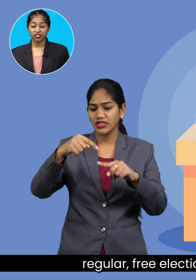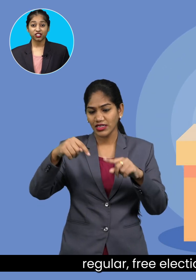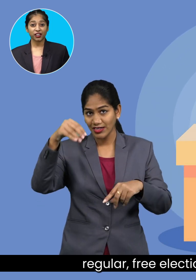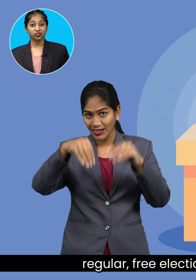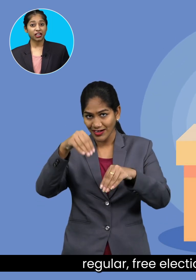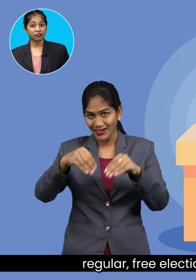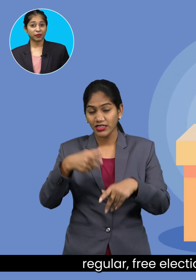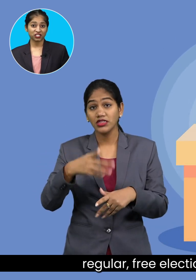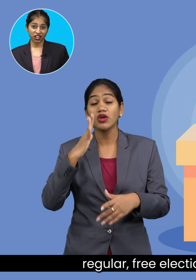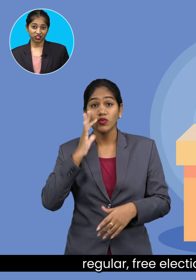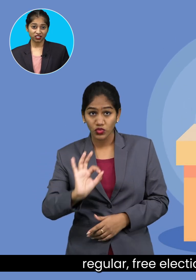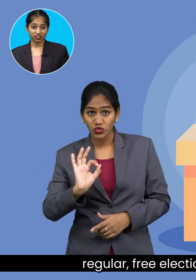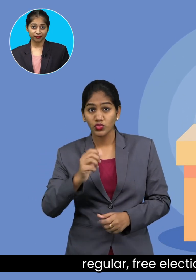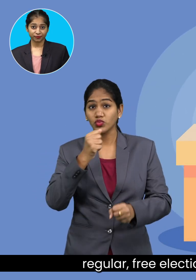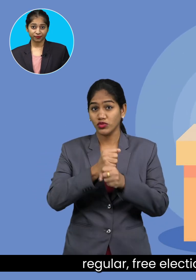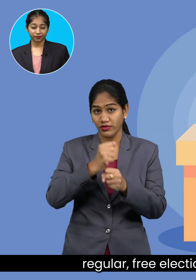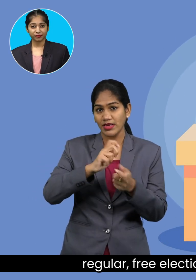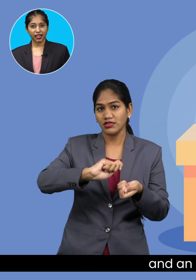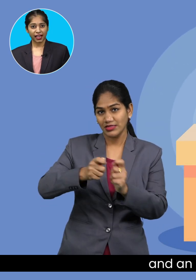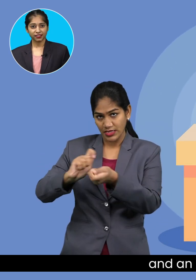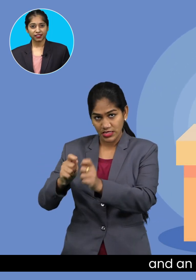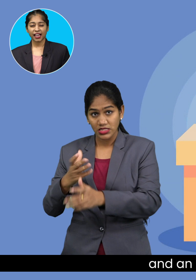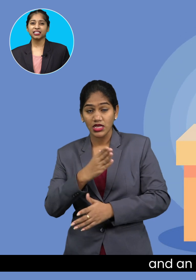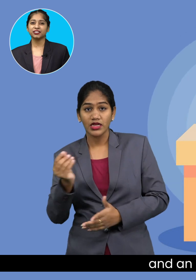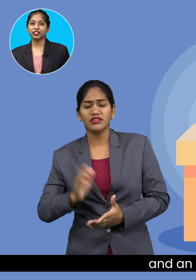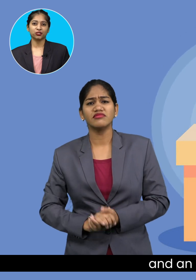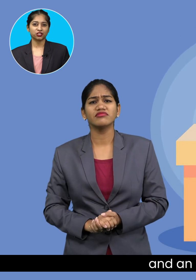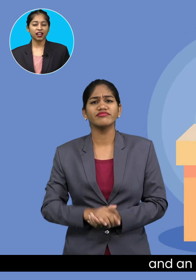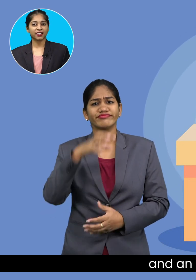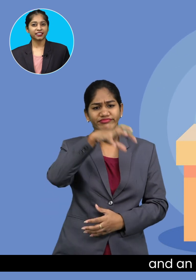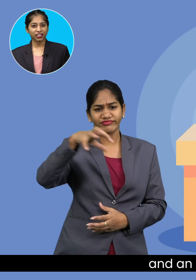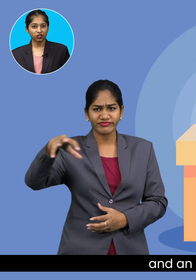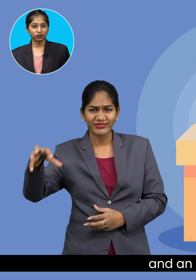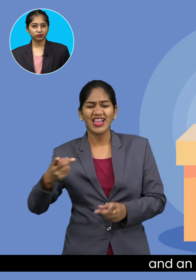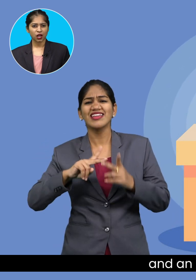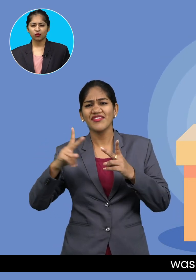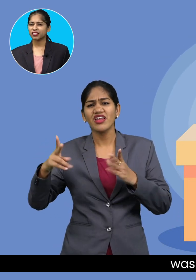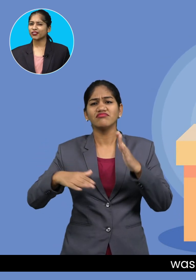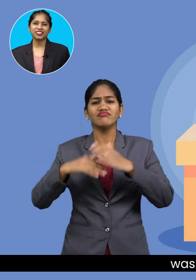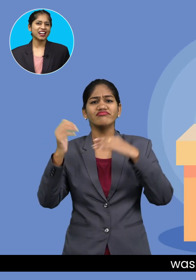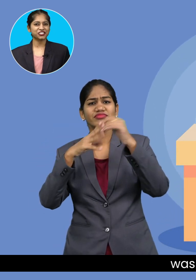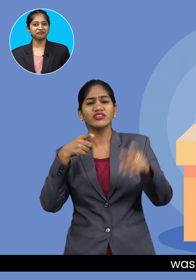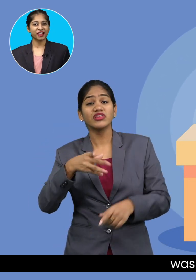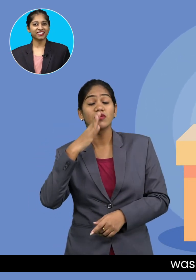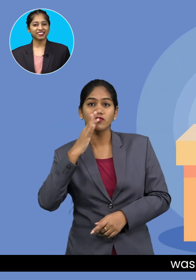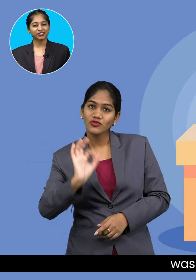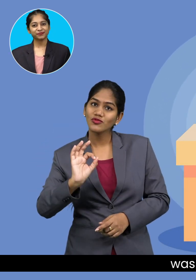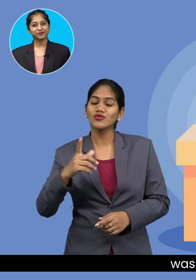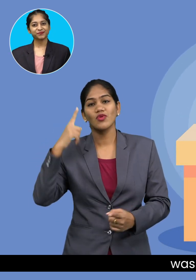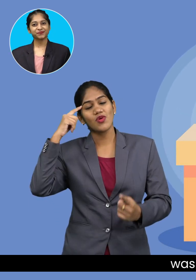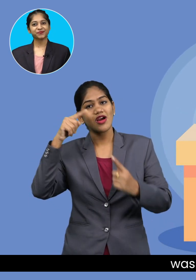elections, genuine government changes, and an institutional architecture was a real